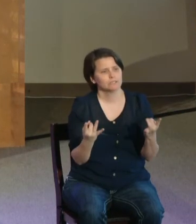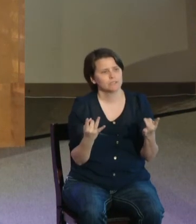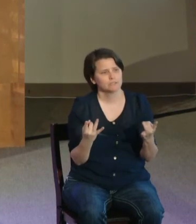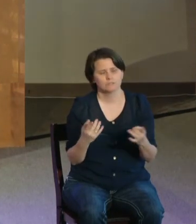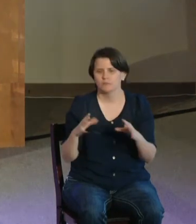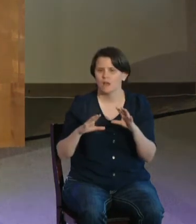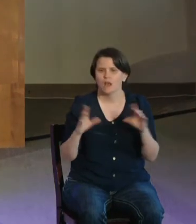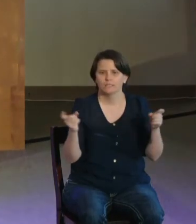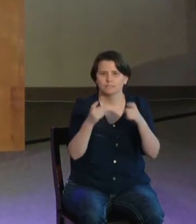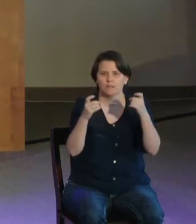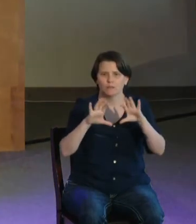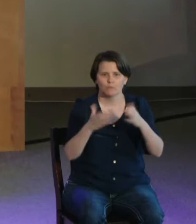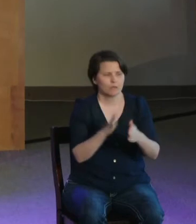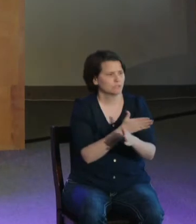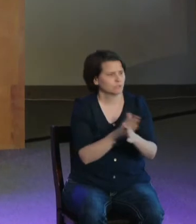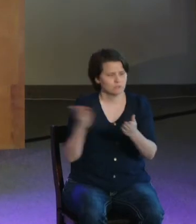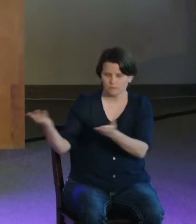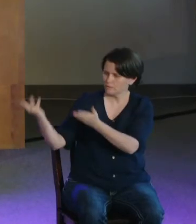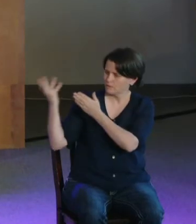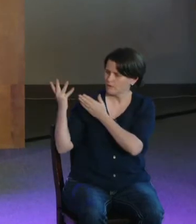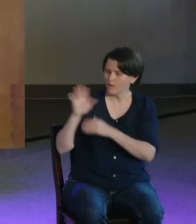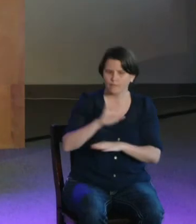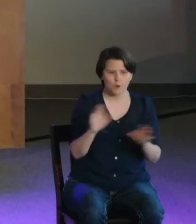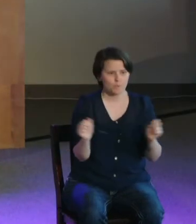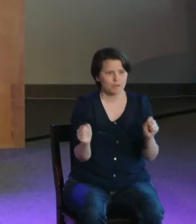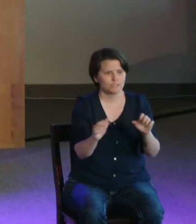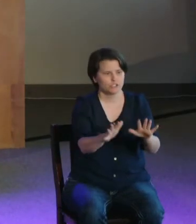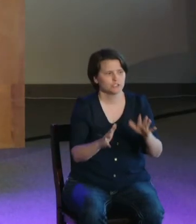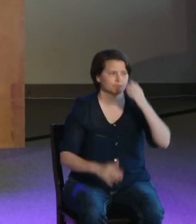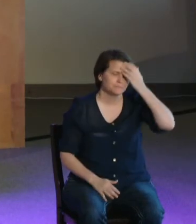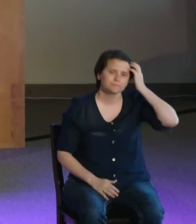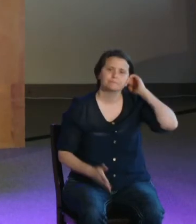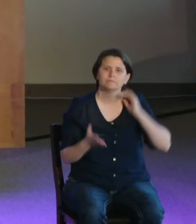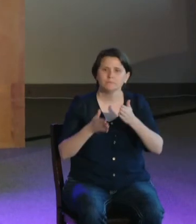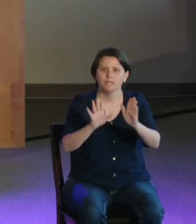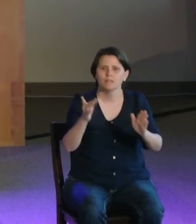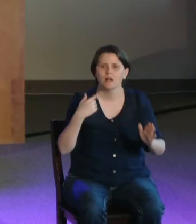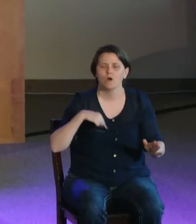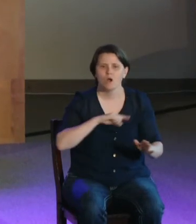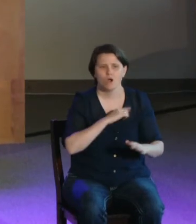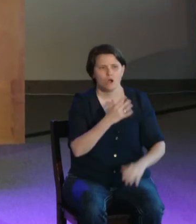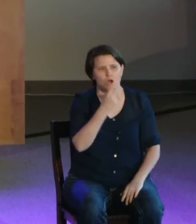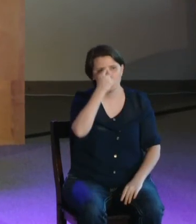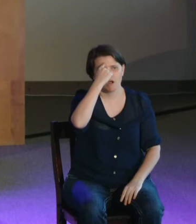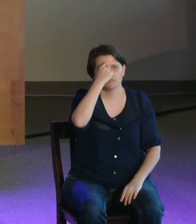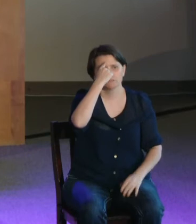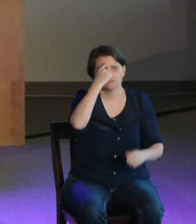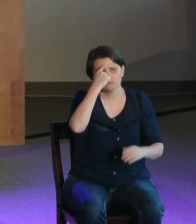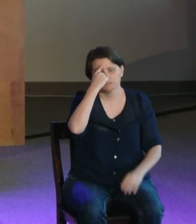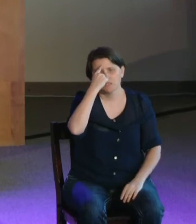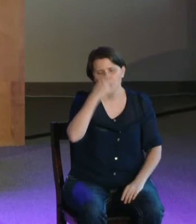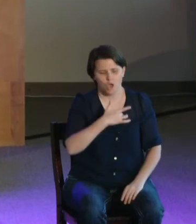up, gives us their magic. Allow it to open your heart, your mind. Put yourself in